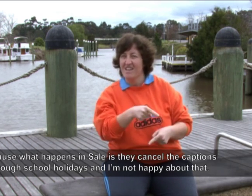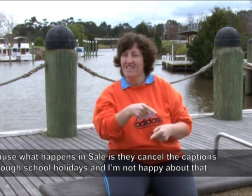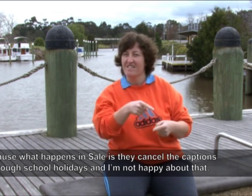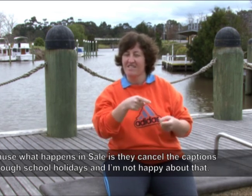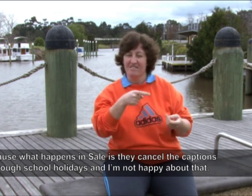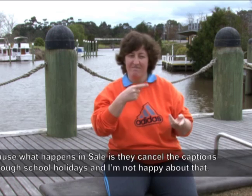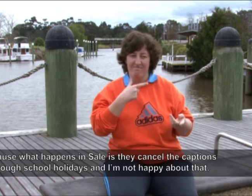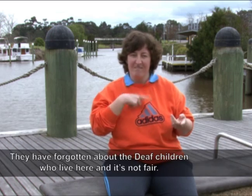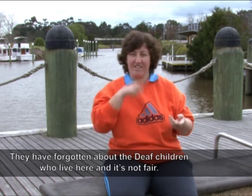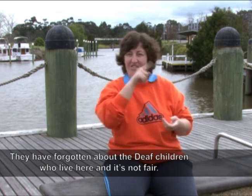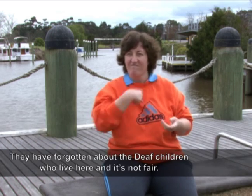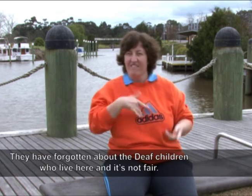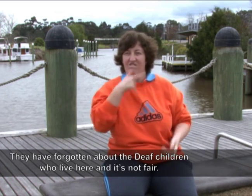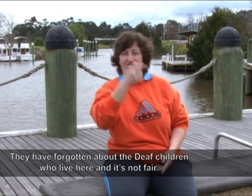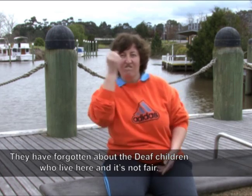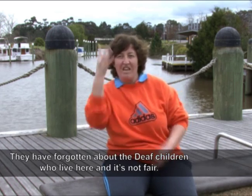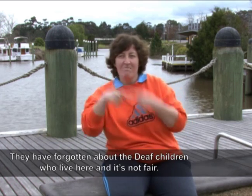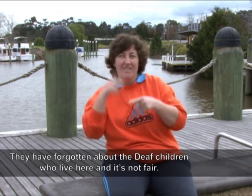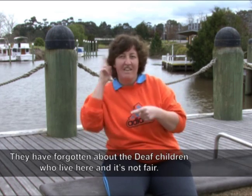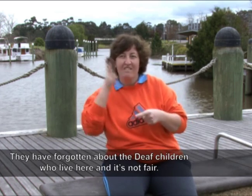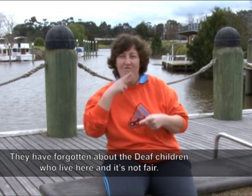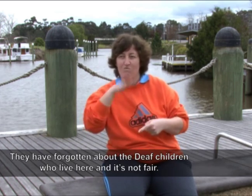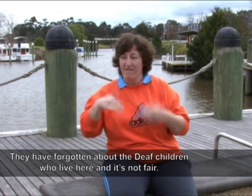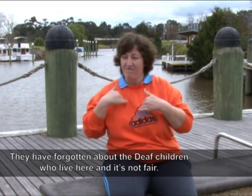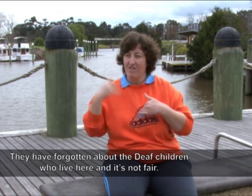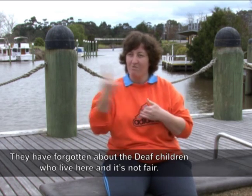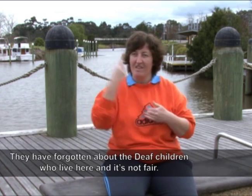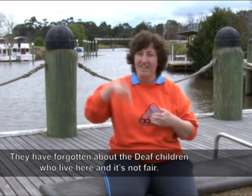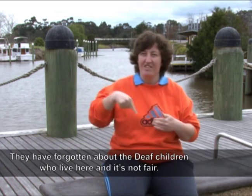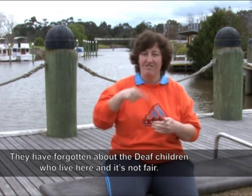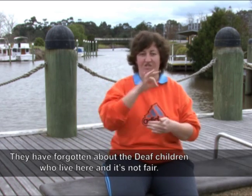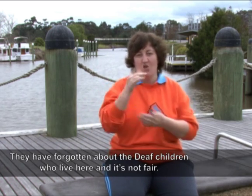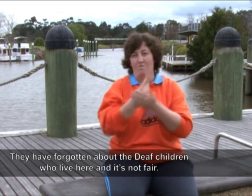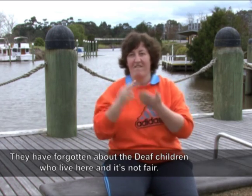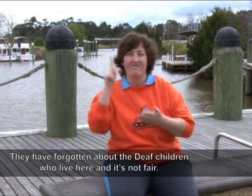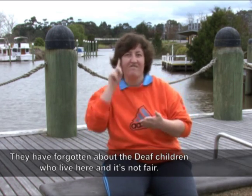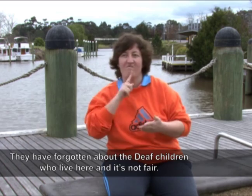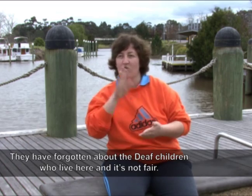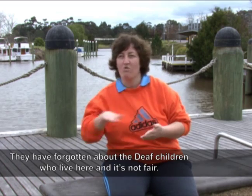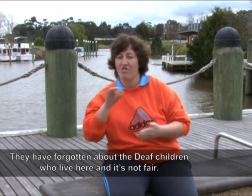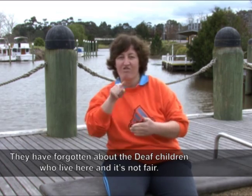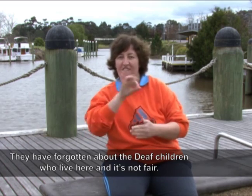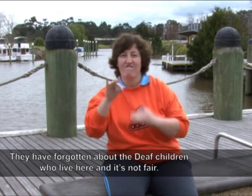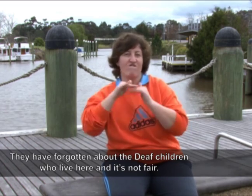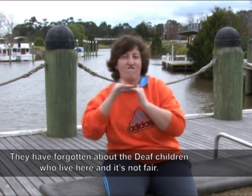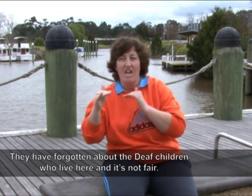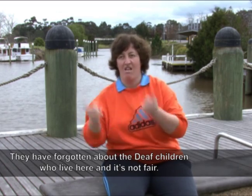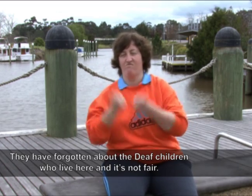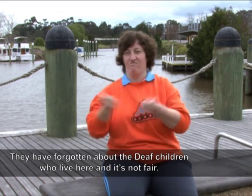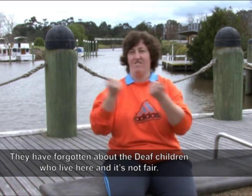captions during school holidays, and I'm not happy about that. They've forgotten about the deaf children who live in Sale. There's not just